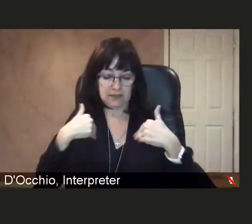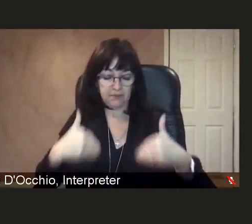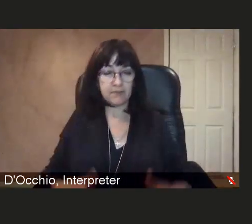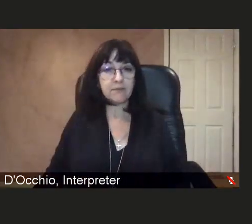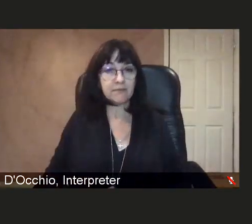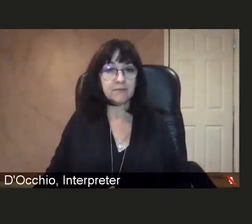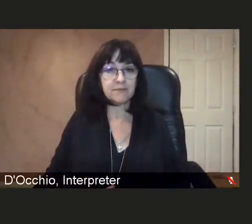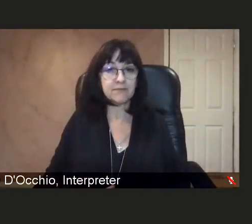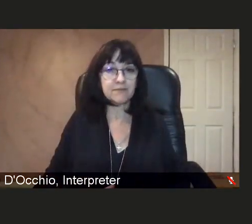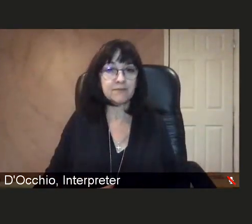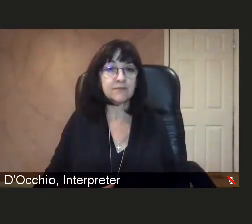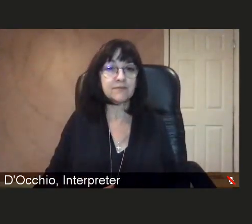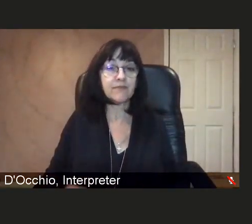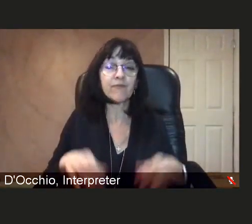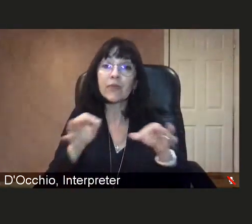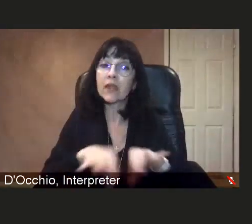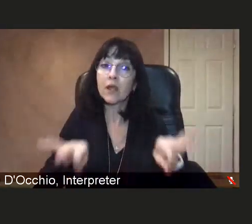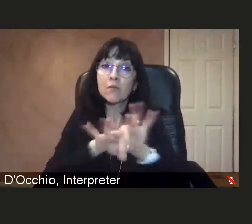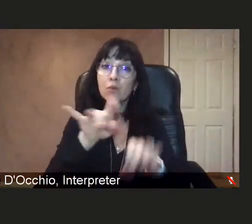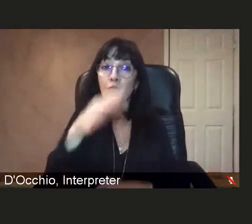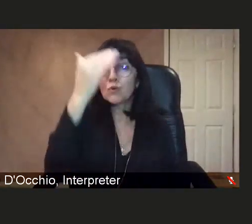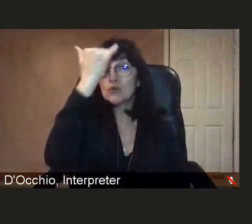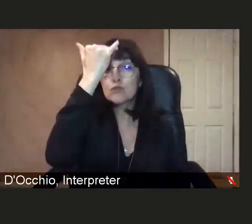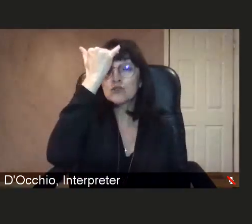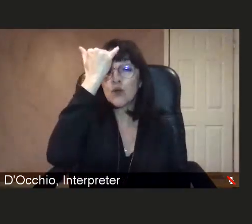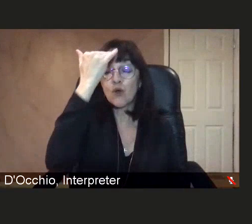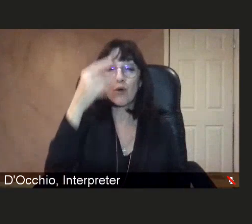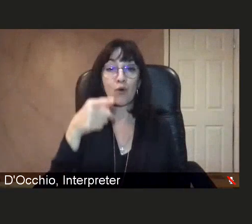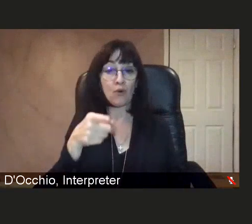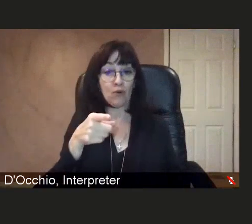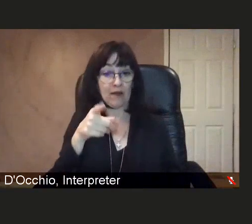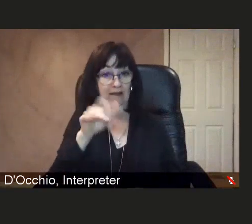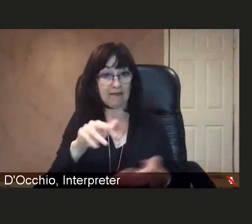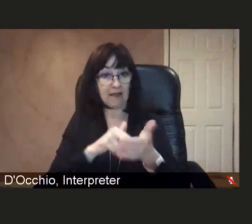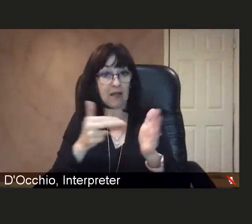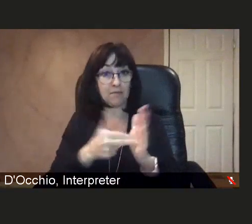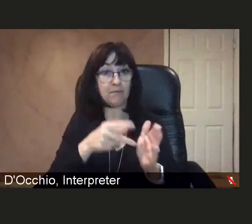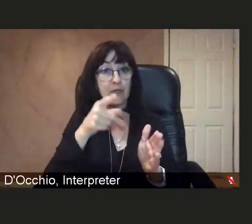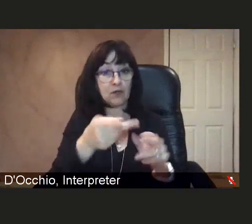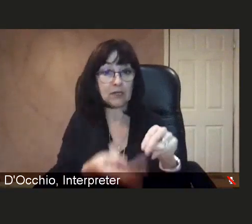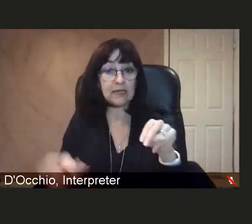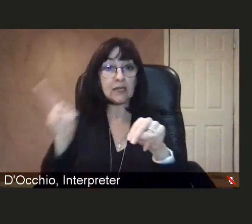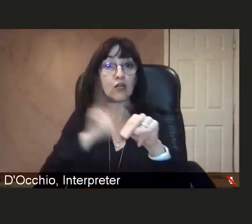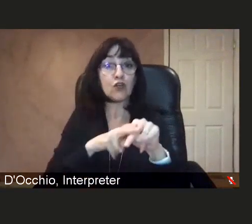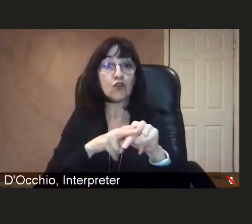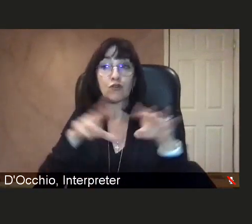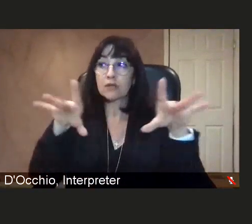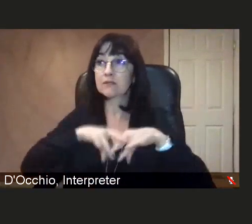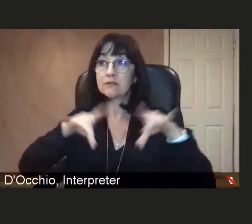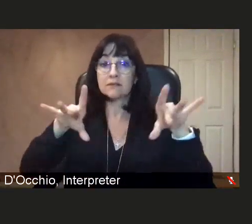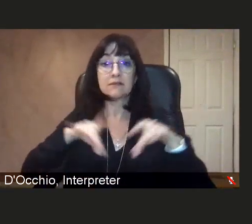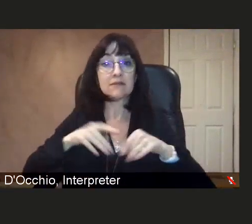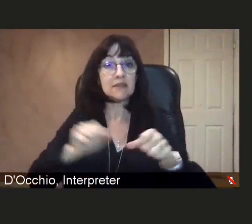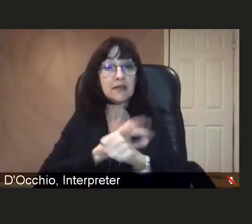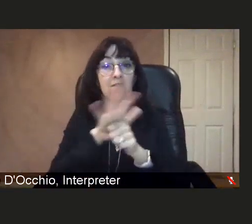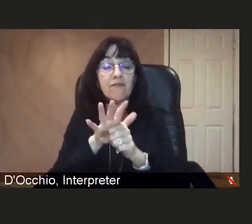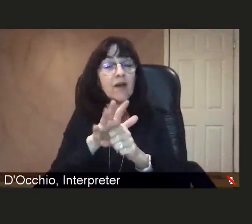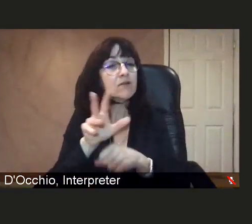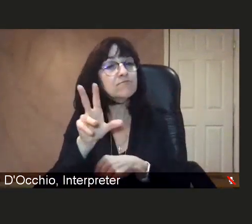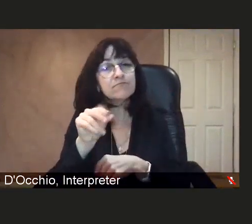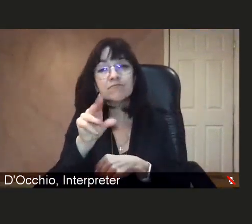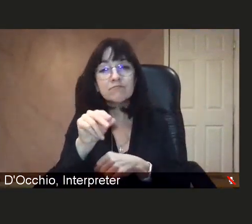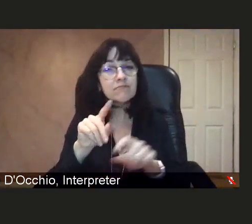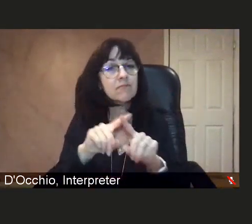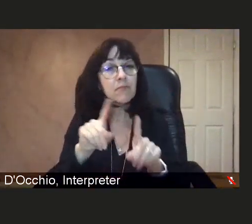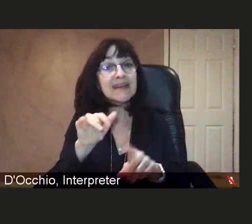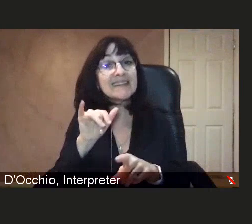increase your risk of getting the virus or getting the infection, but if you were to get the virus or the infection,